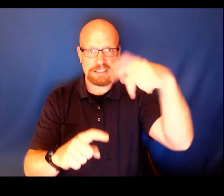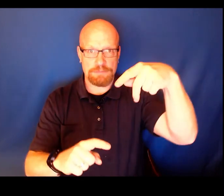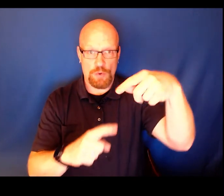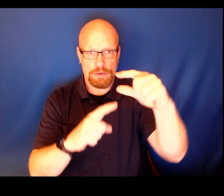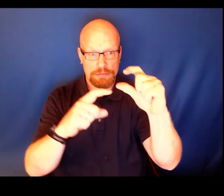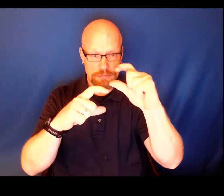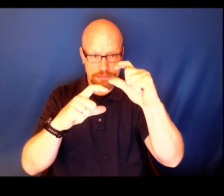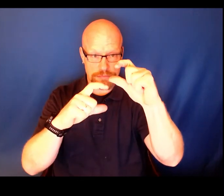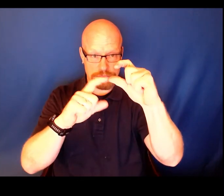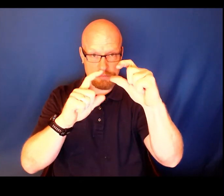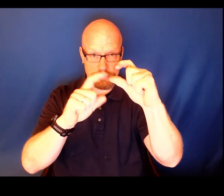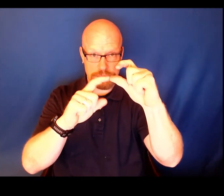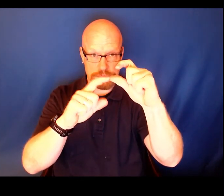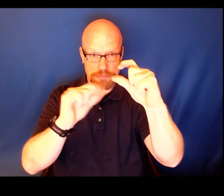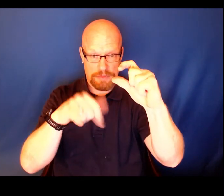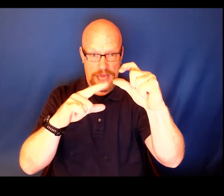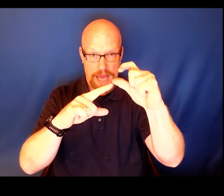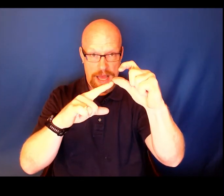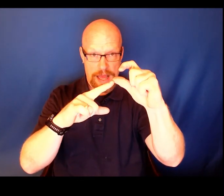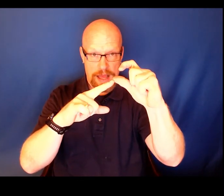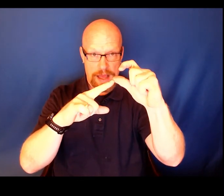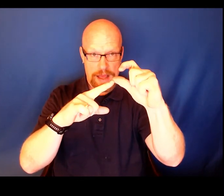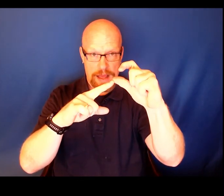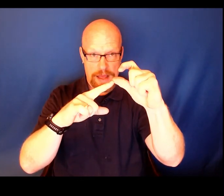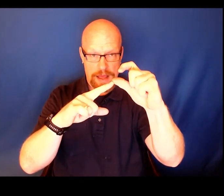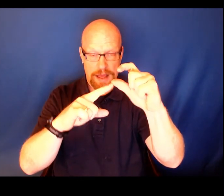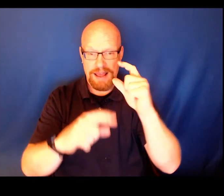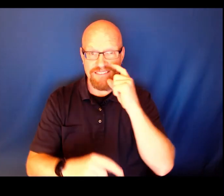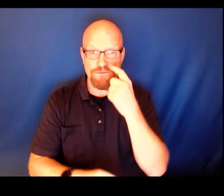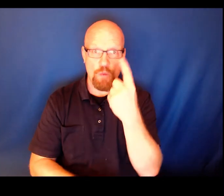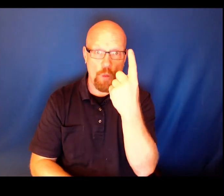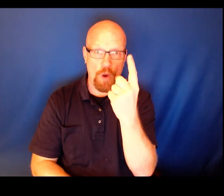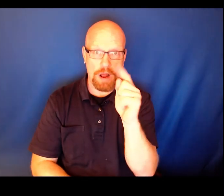relates to the exponent on the variable.